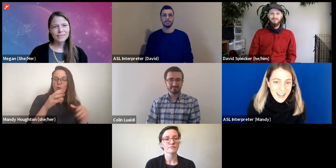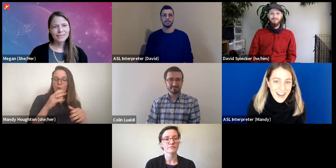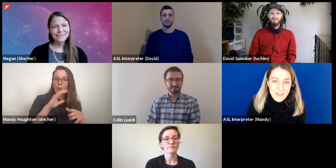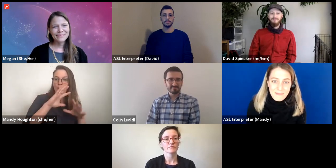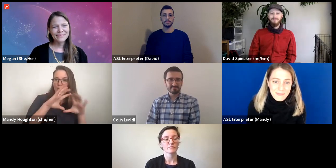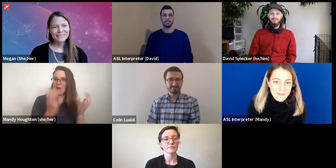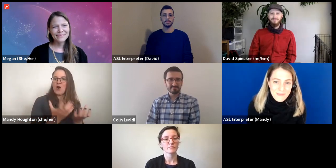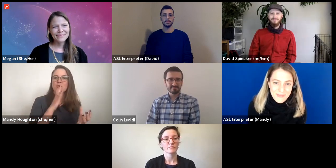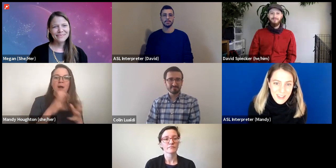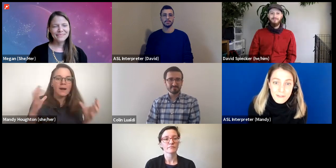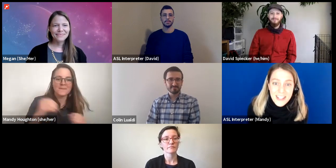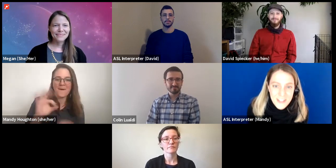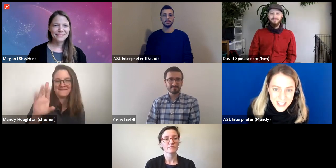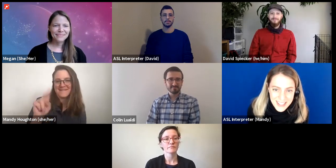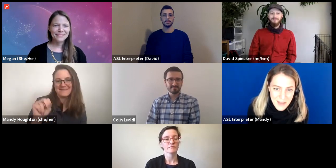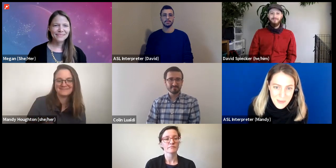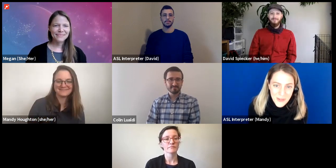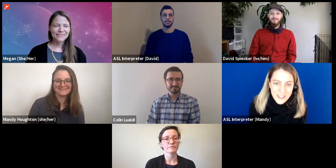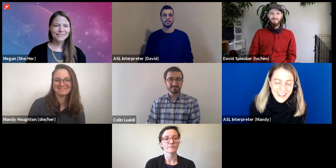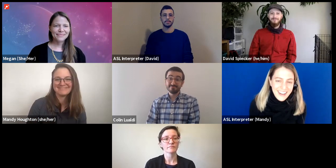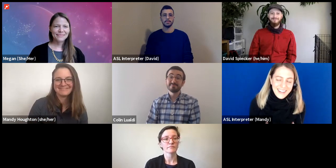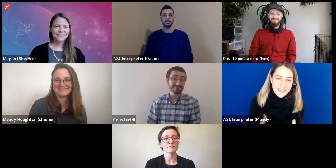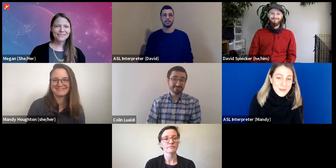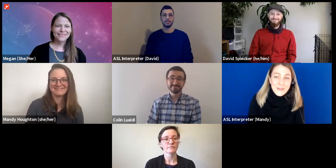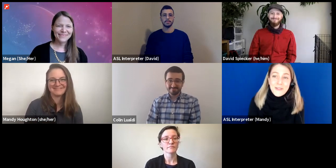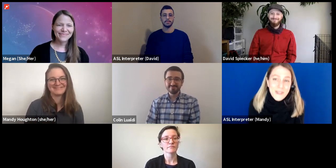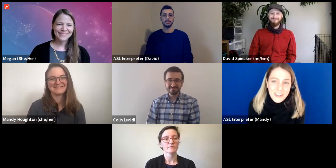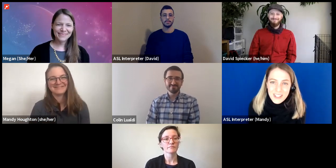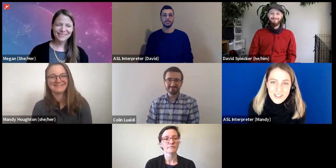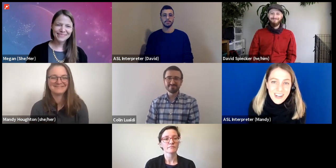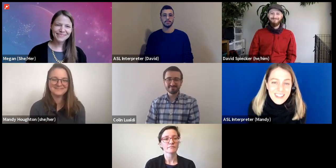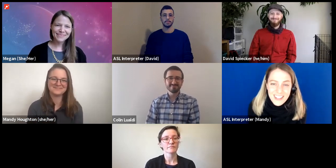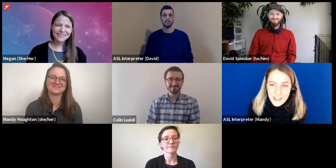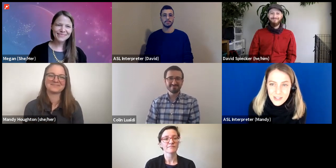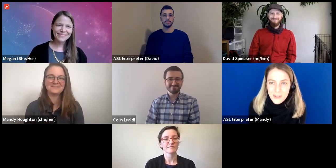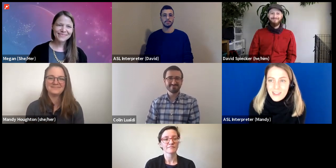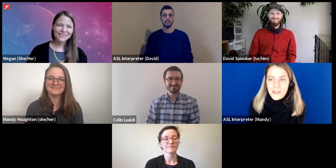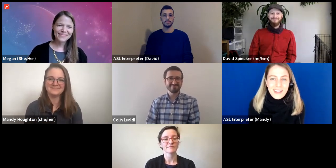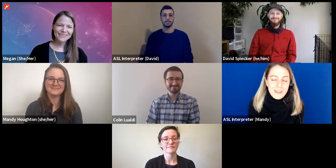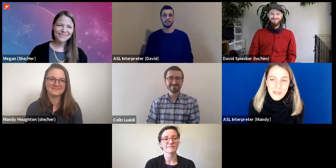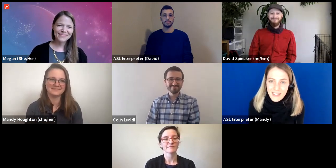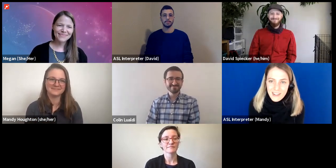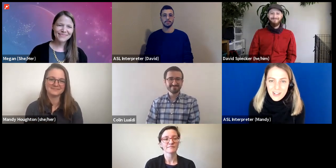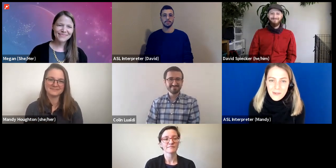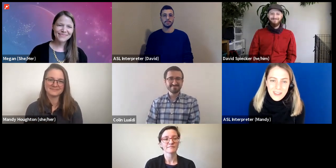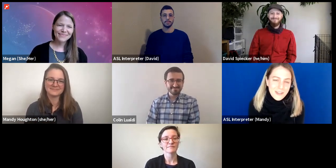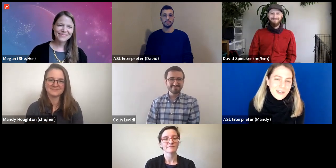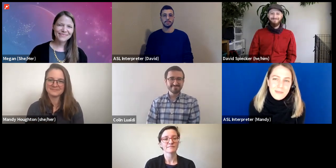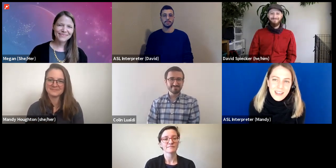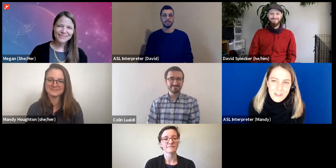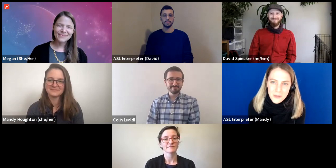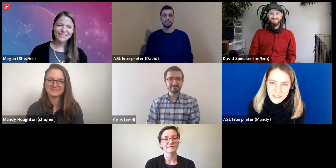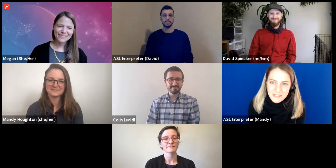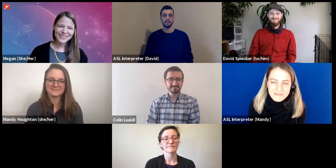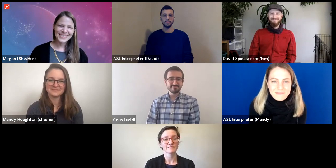others, friends, for example, who are going to share this interest with you, that can be on that journey with you, it'll